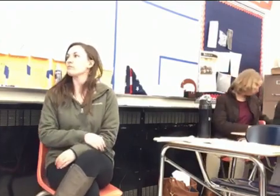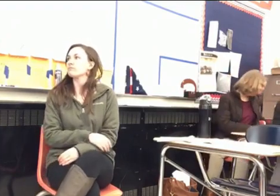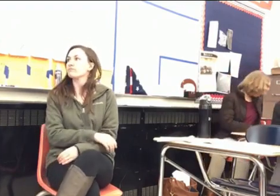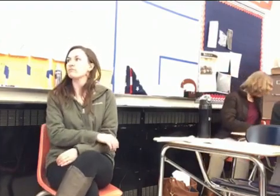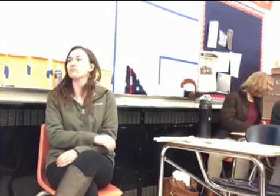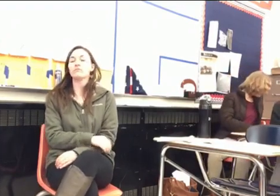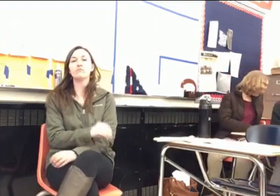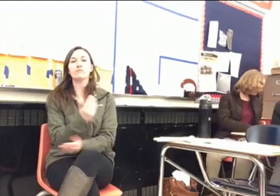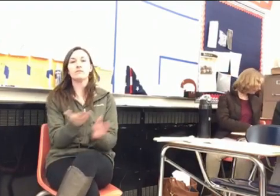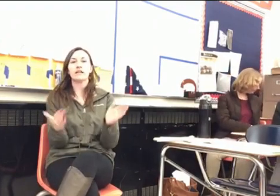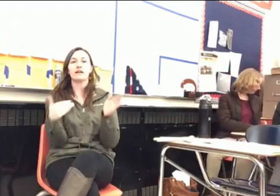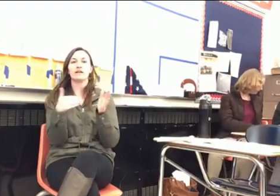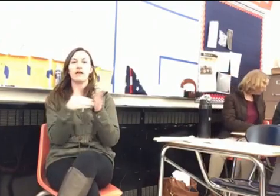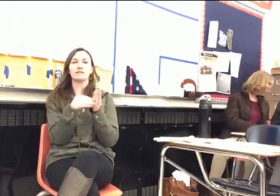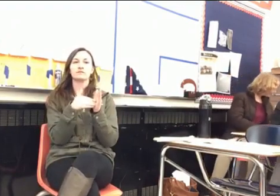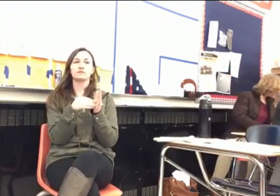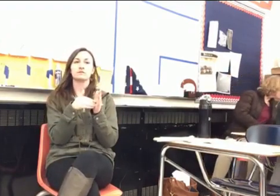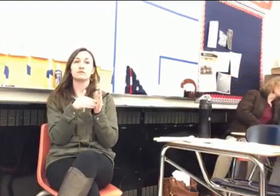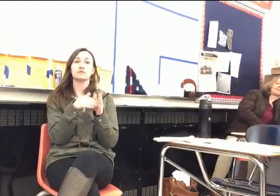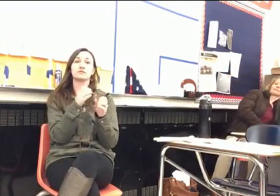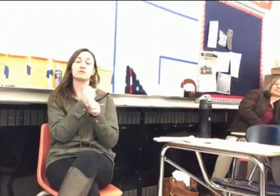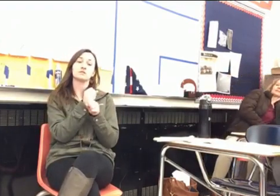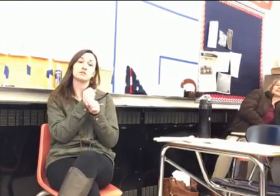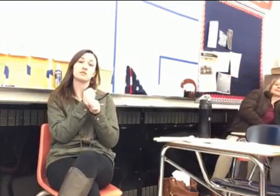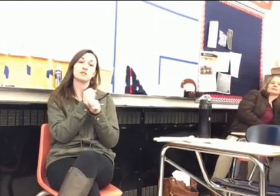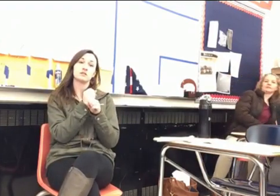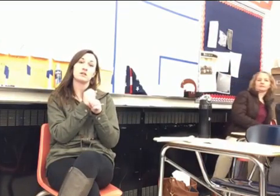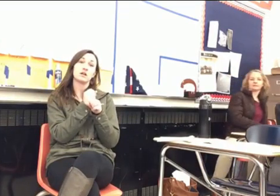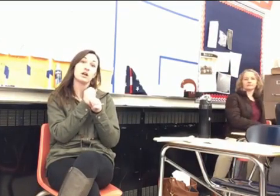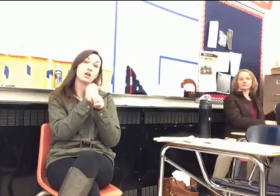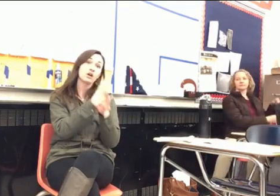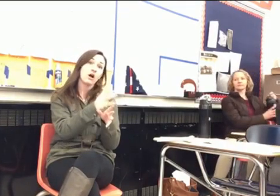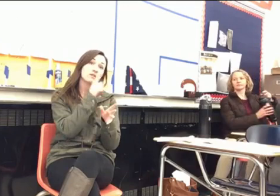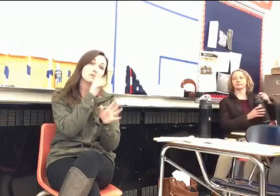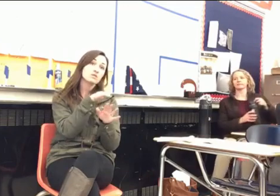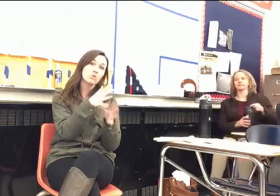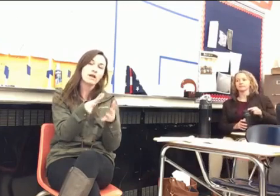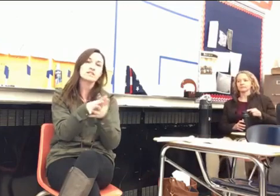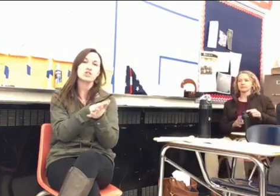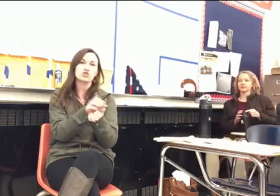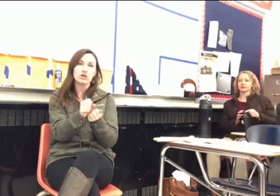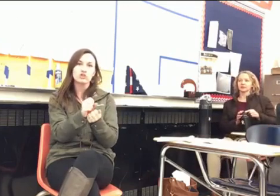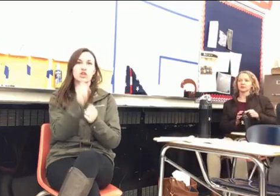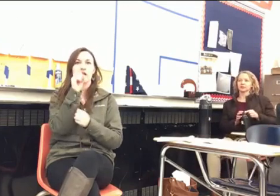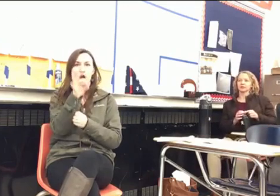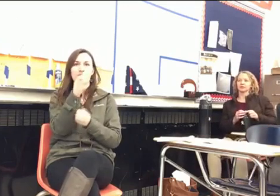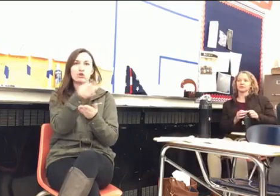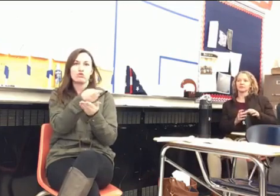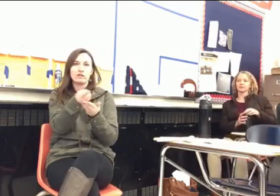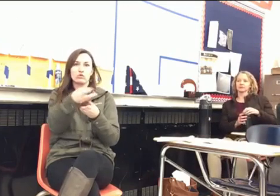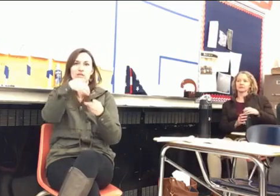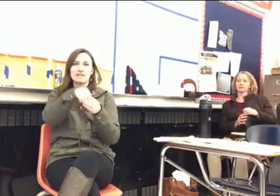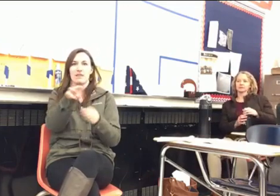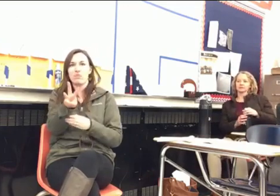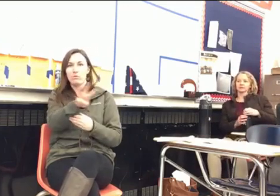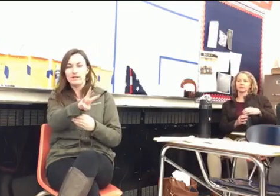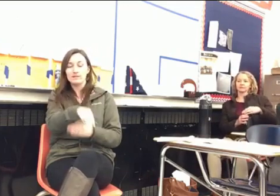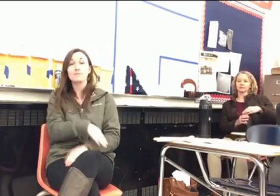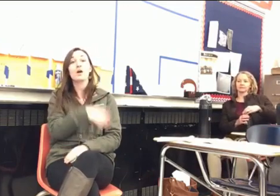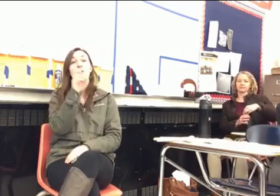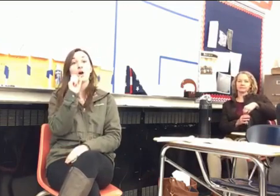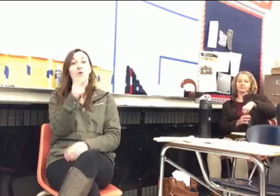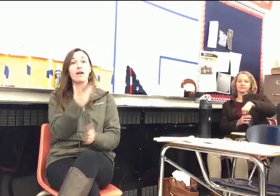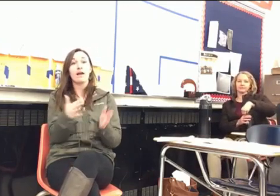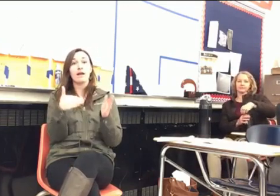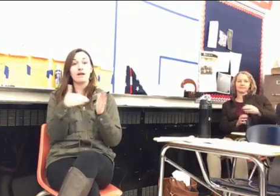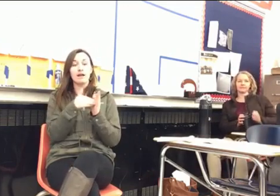So again, destruction of resources in the West. So here's basically what happens, is that people are going west